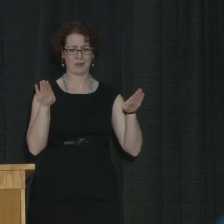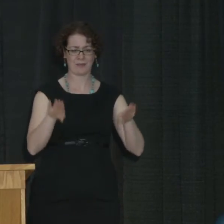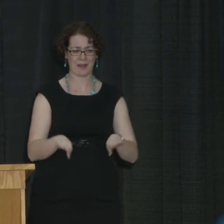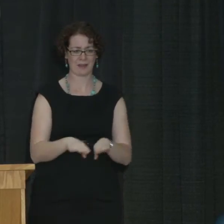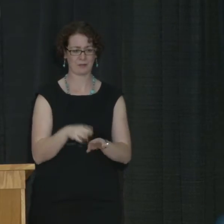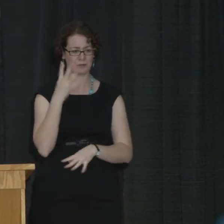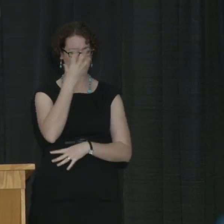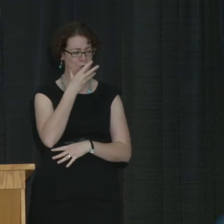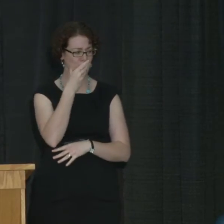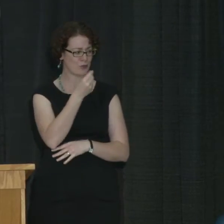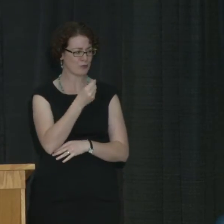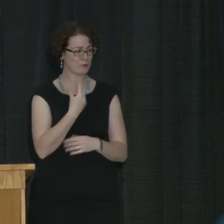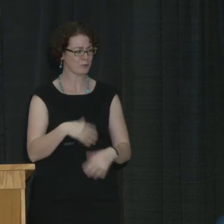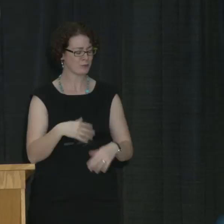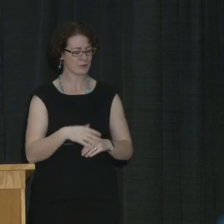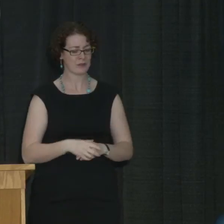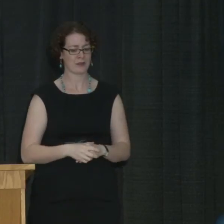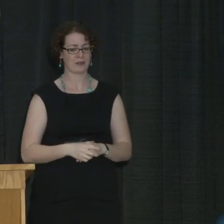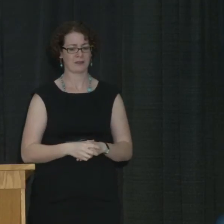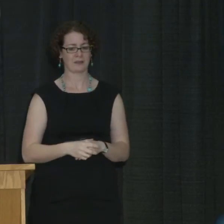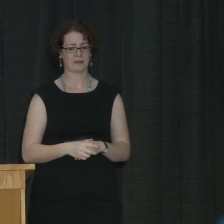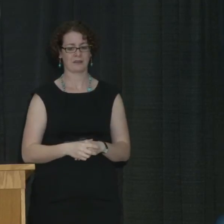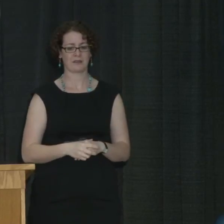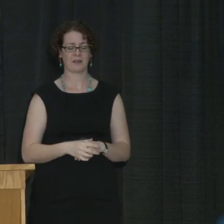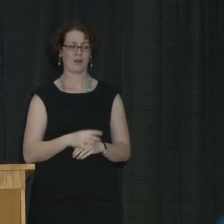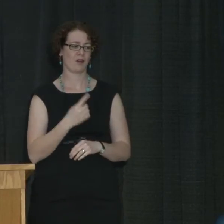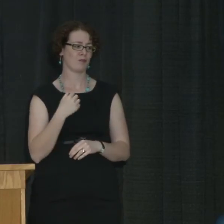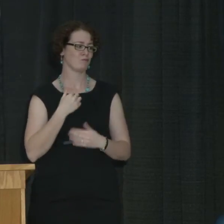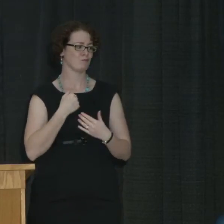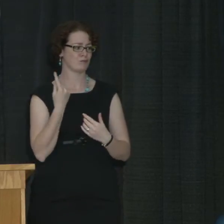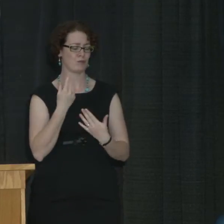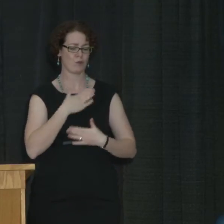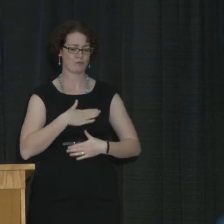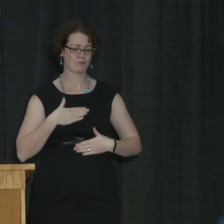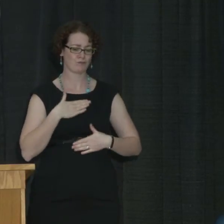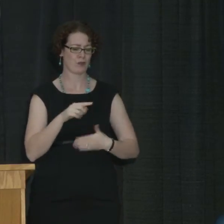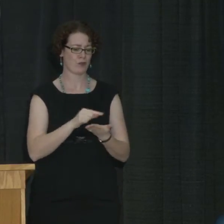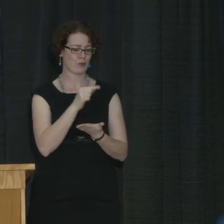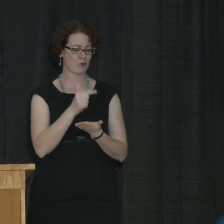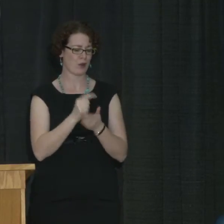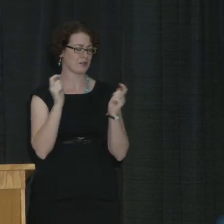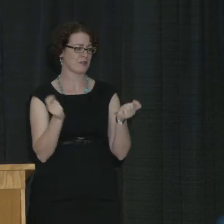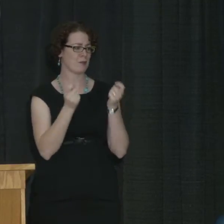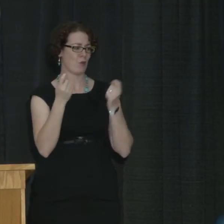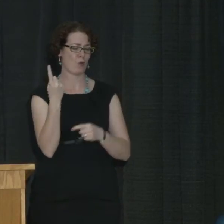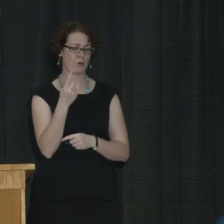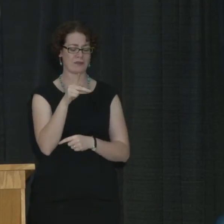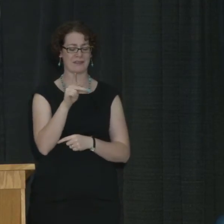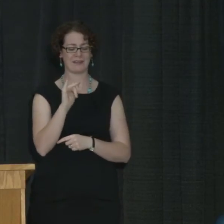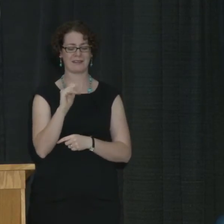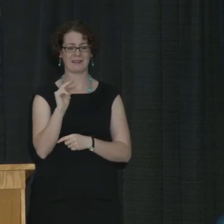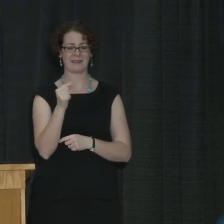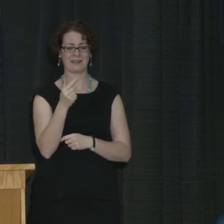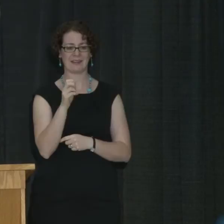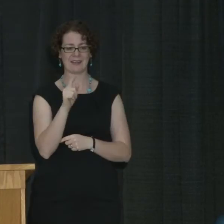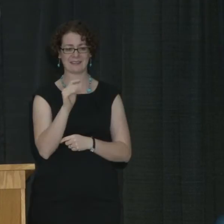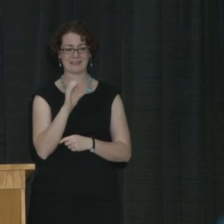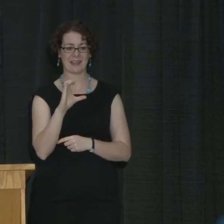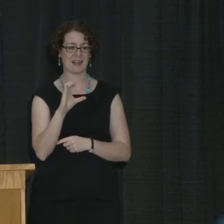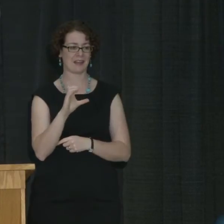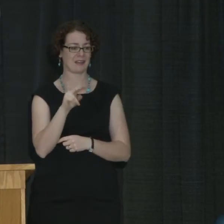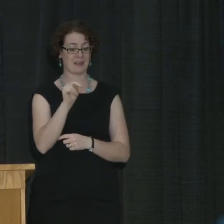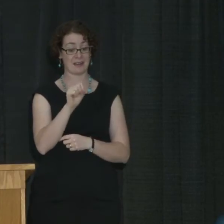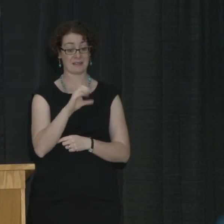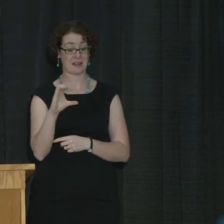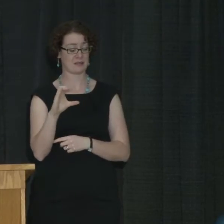Valley, and I always enjoy this graduation ceremony so much. Kingstec and Nova Scotia